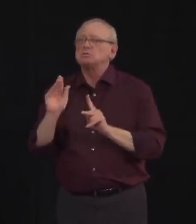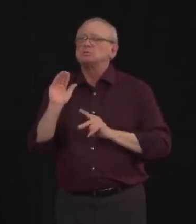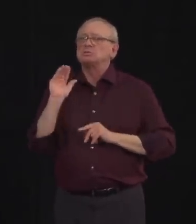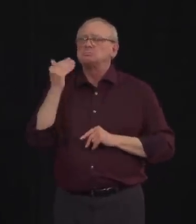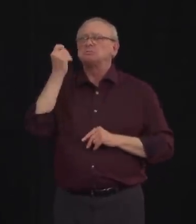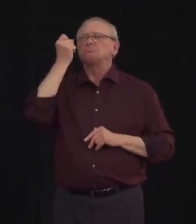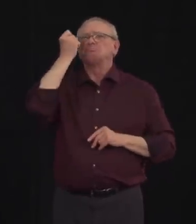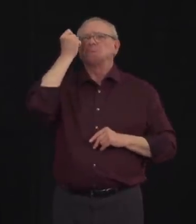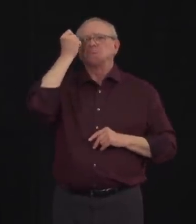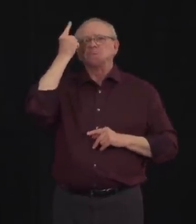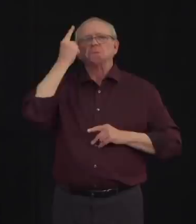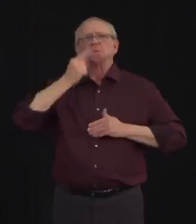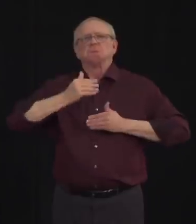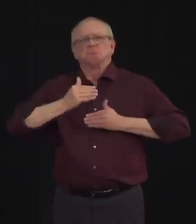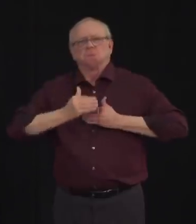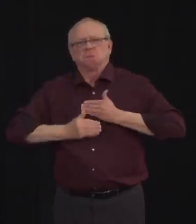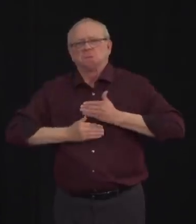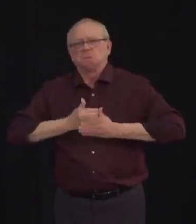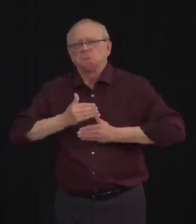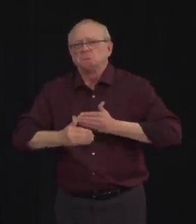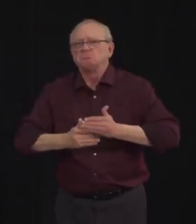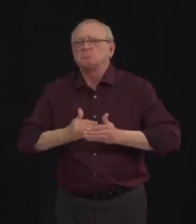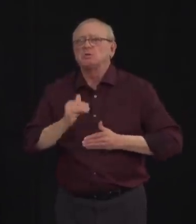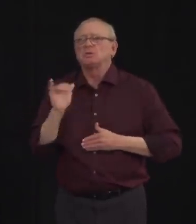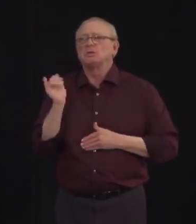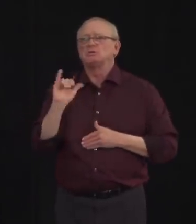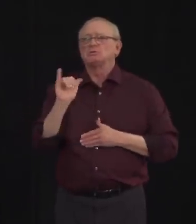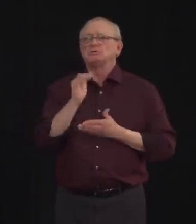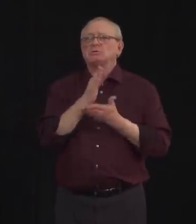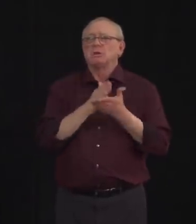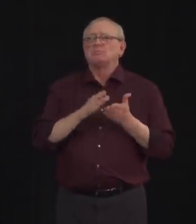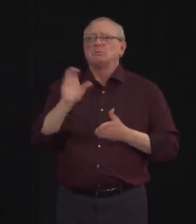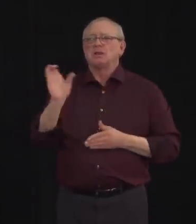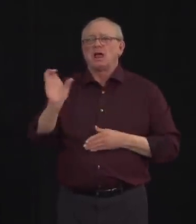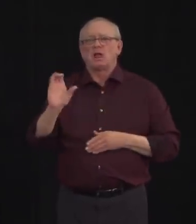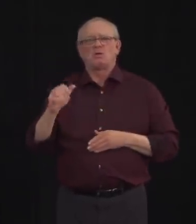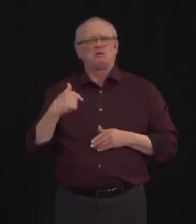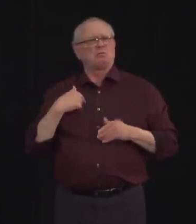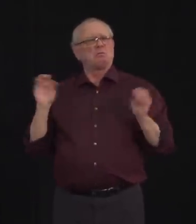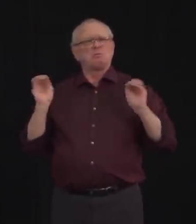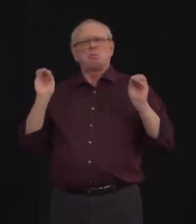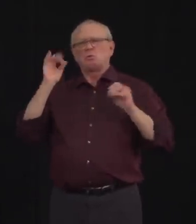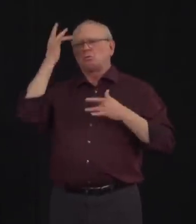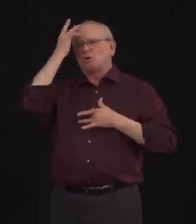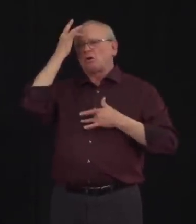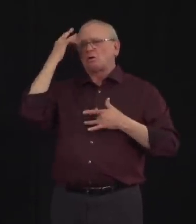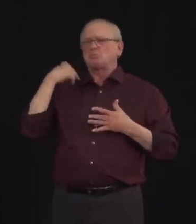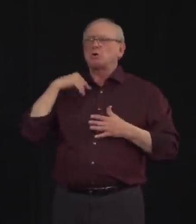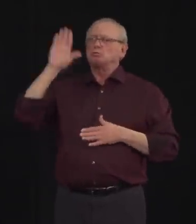what kind of infection rate there is in the community. So again, I think the next few